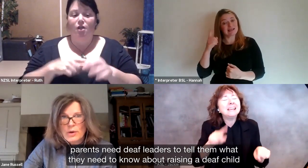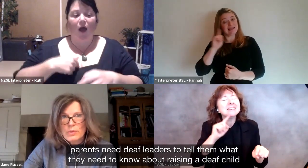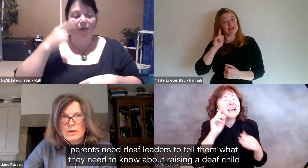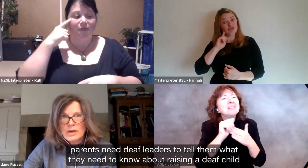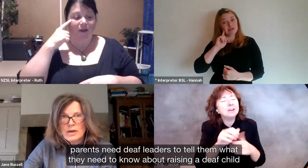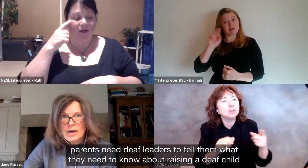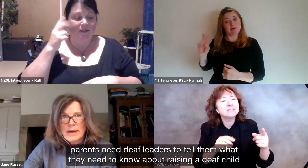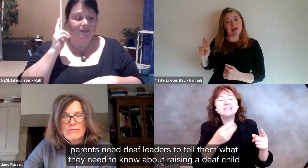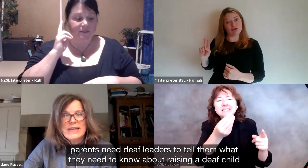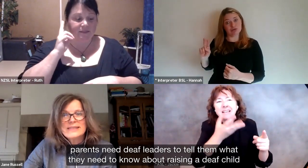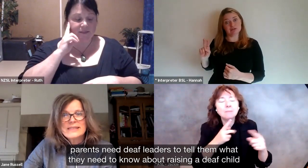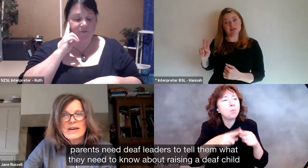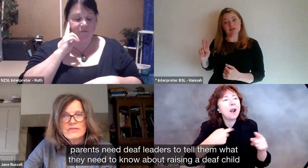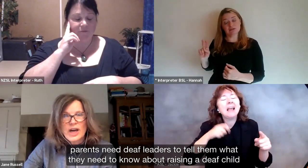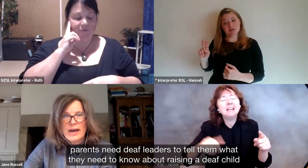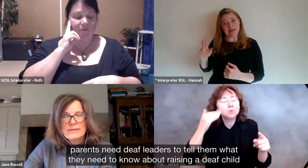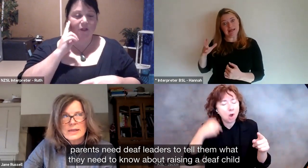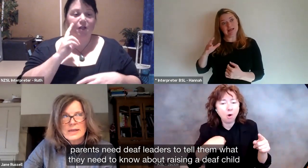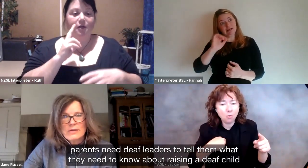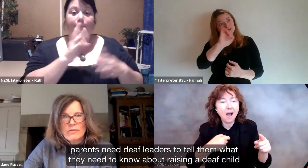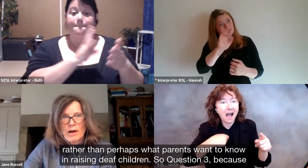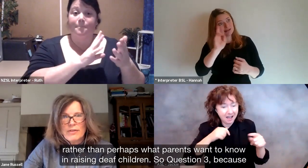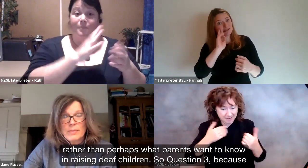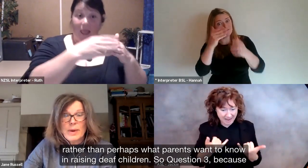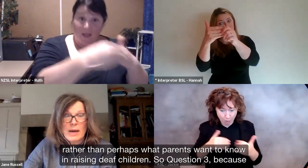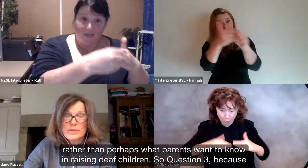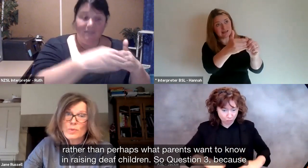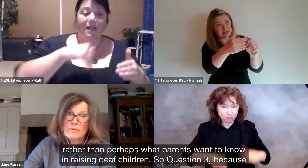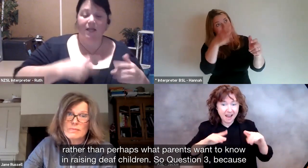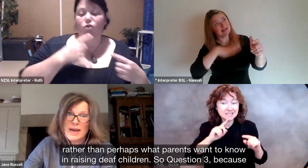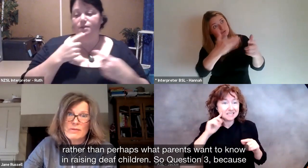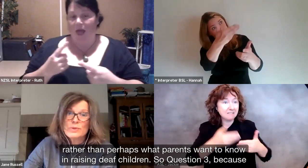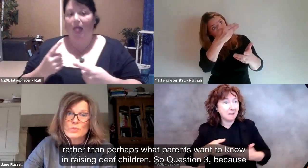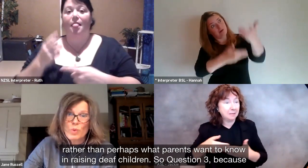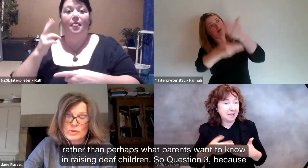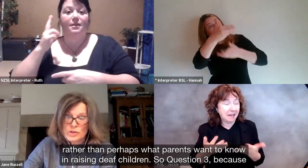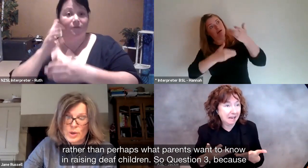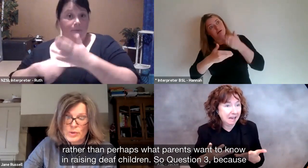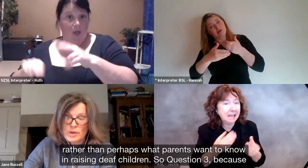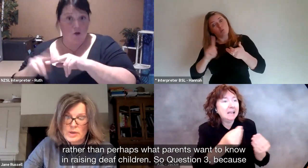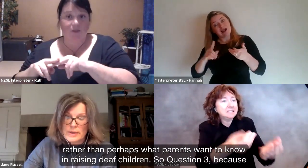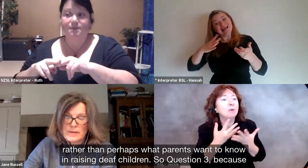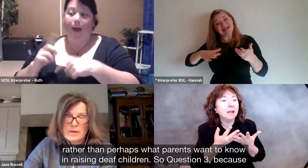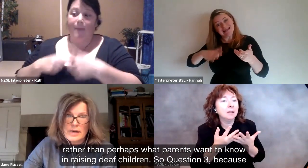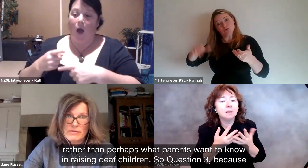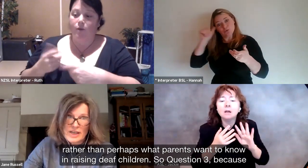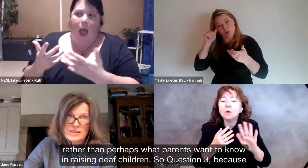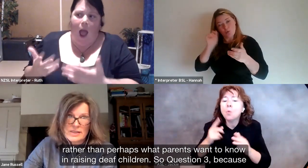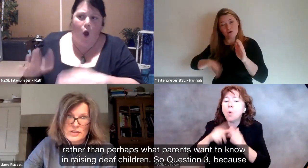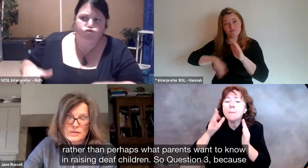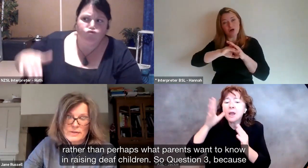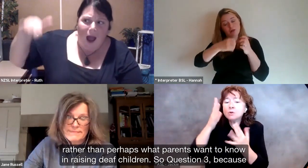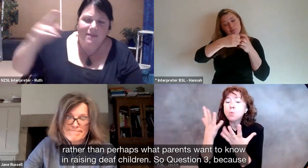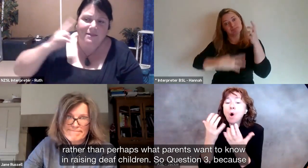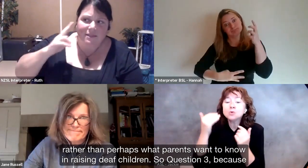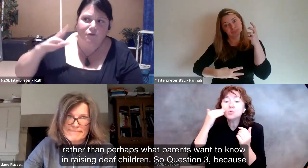to know about raising a deaf child, rather than perhaps what parents want to know in raising